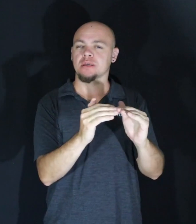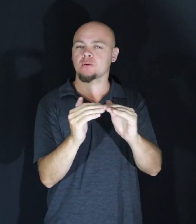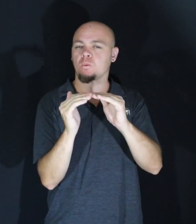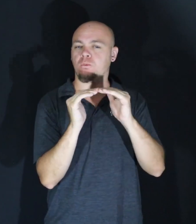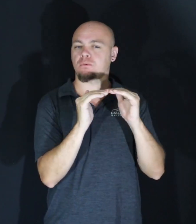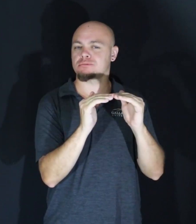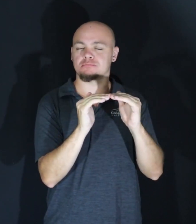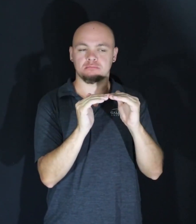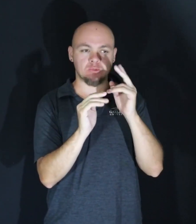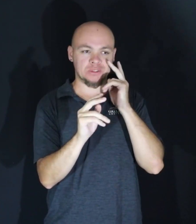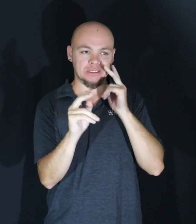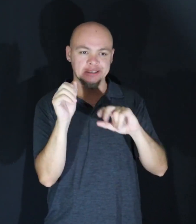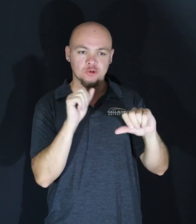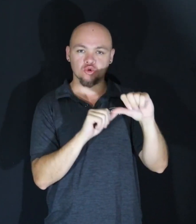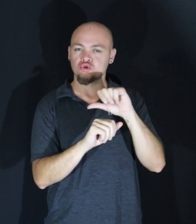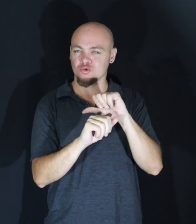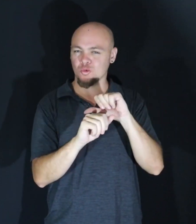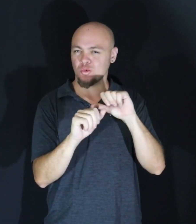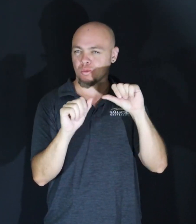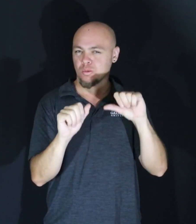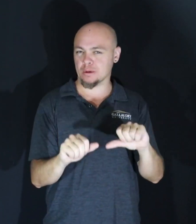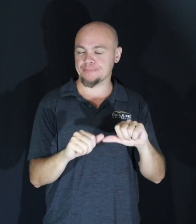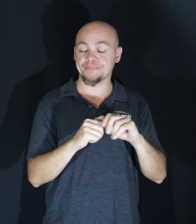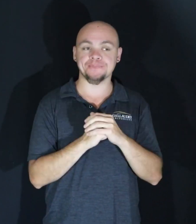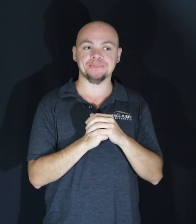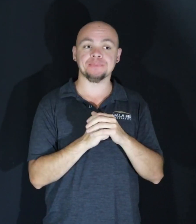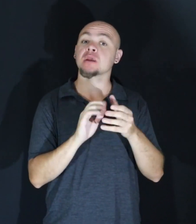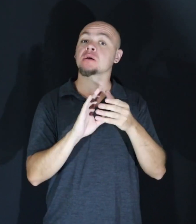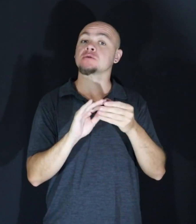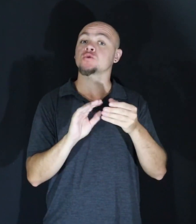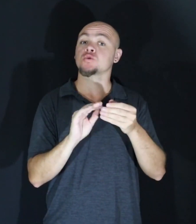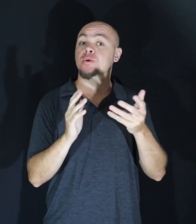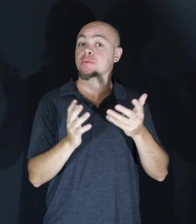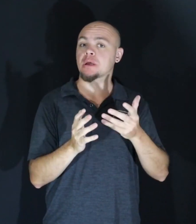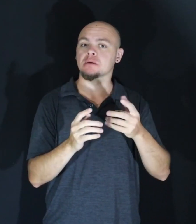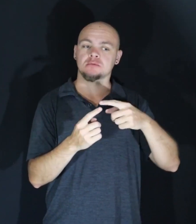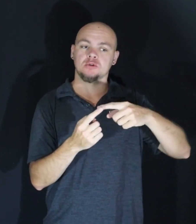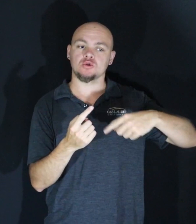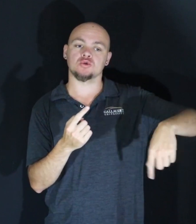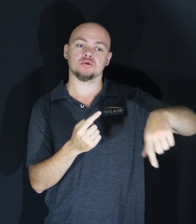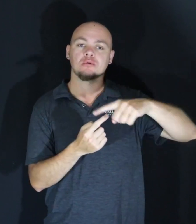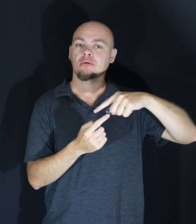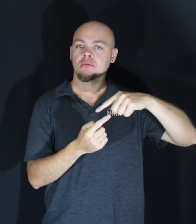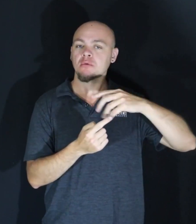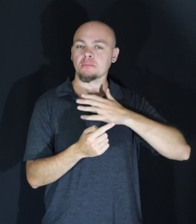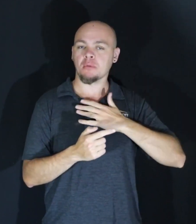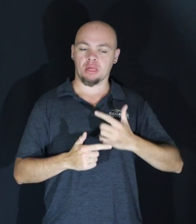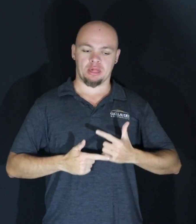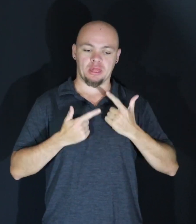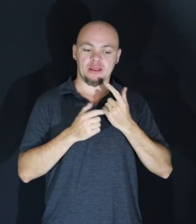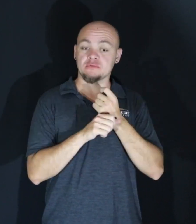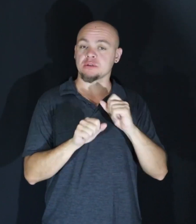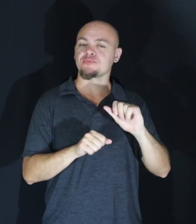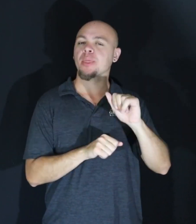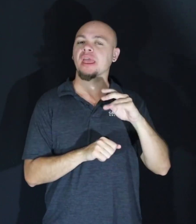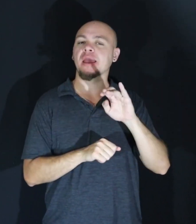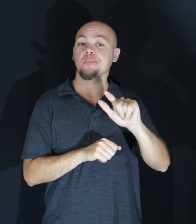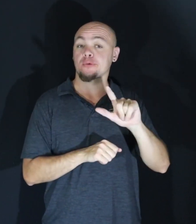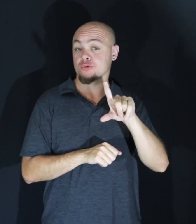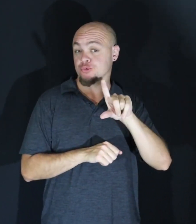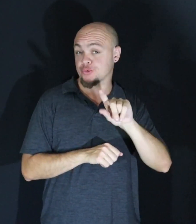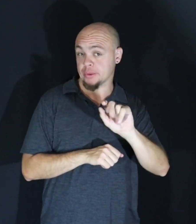can all see each other. This is a story about how circle saved me. April